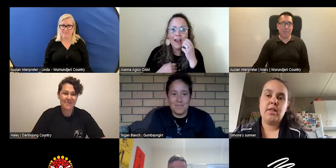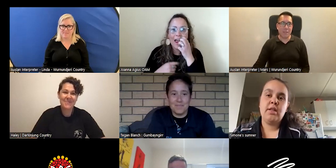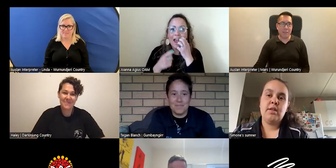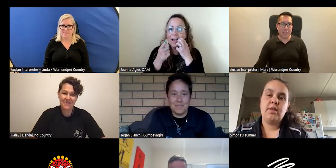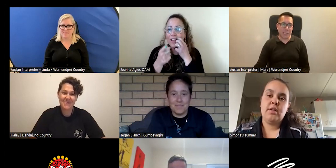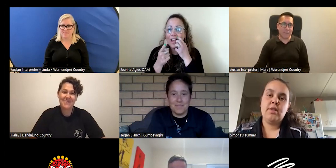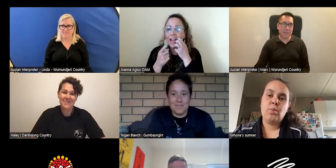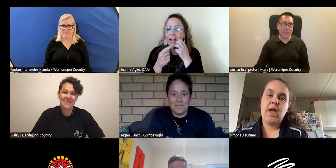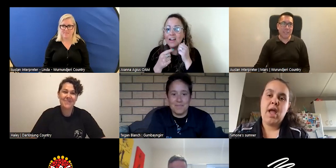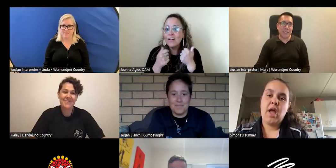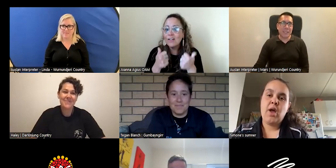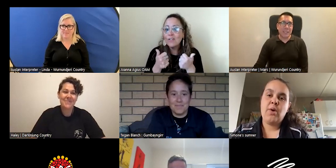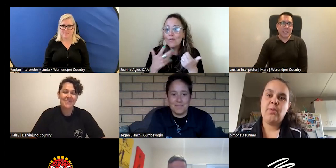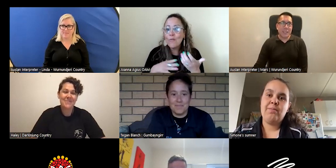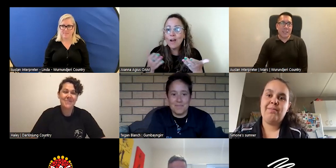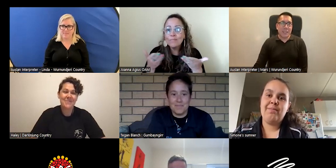Yeah, definitely.